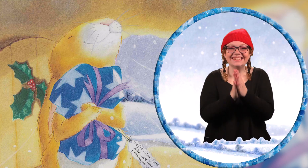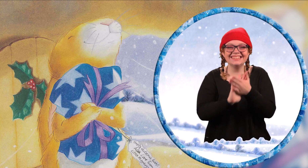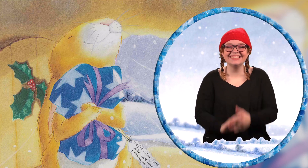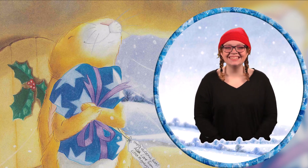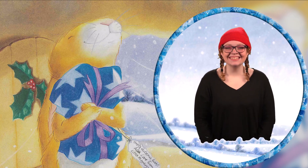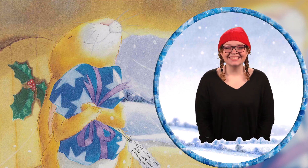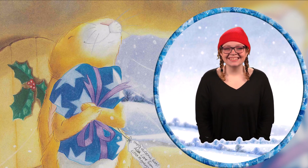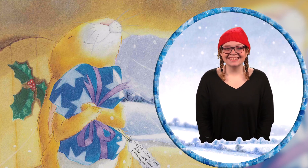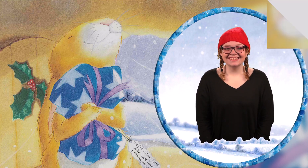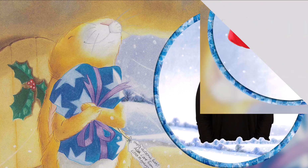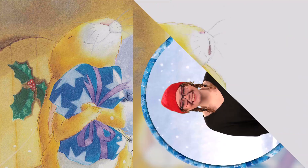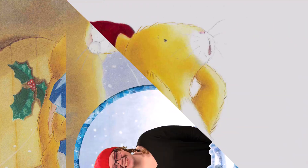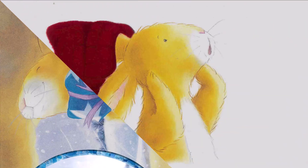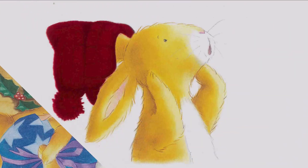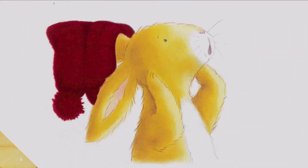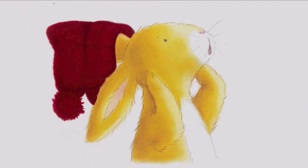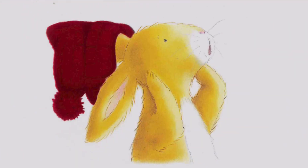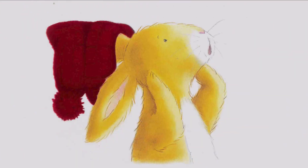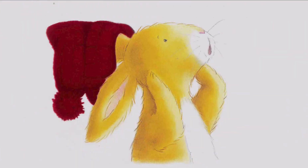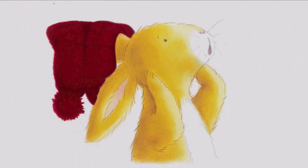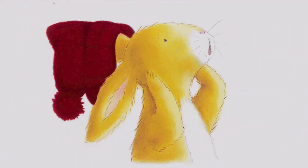me?